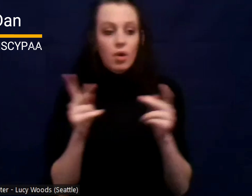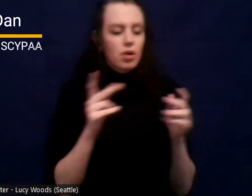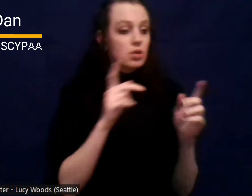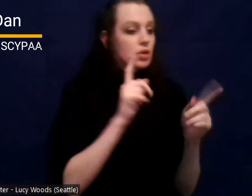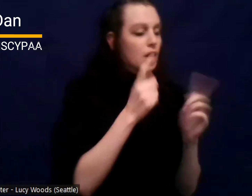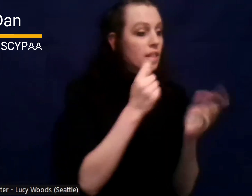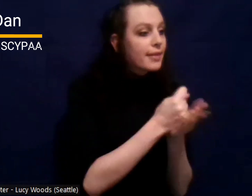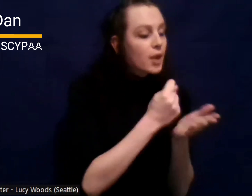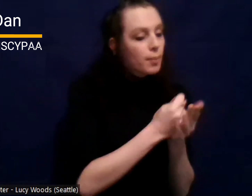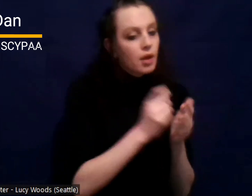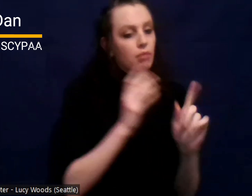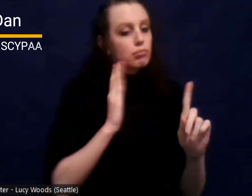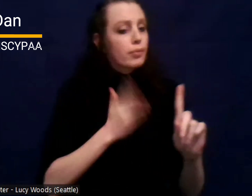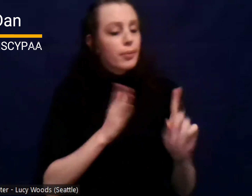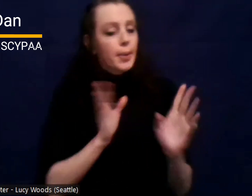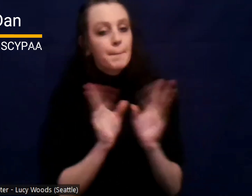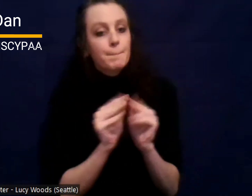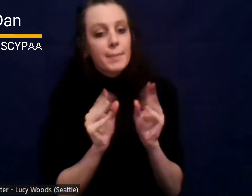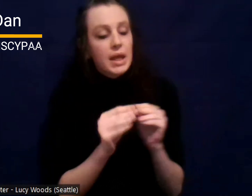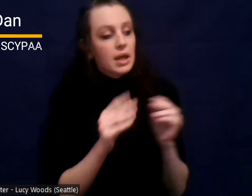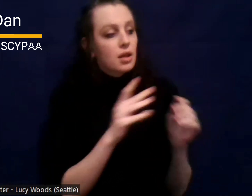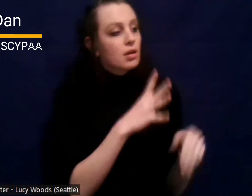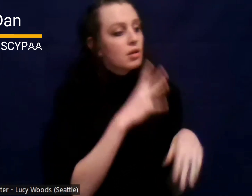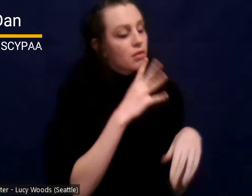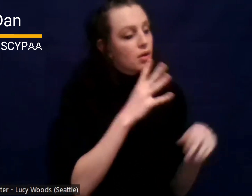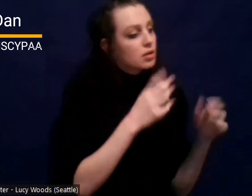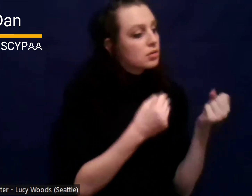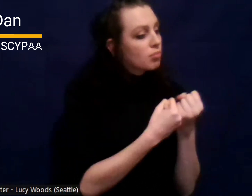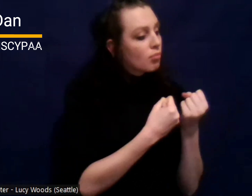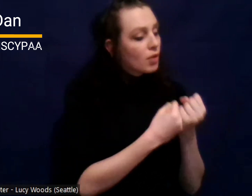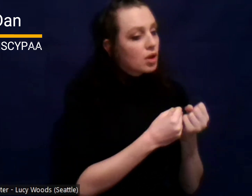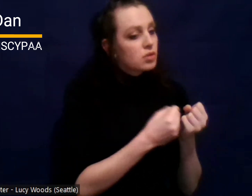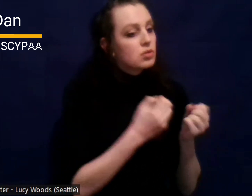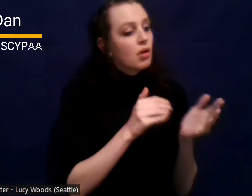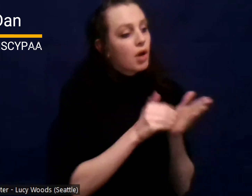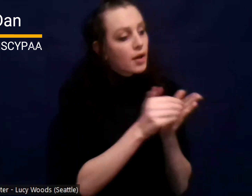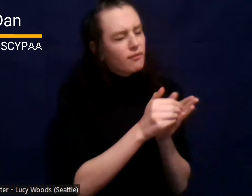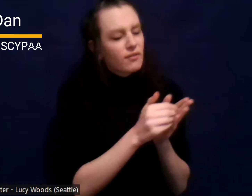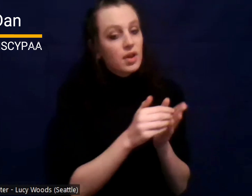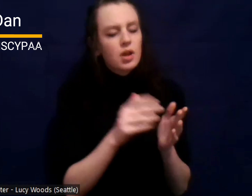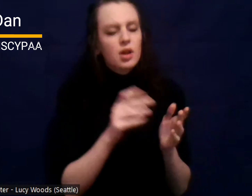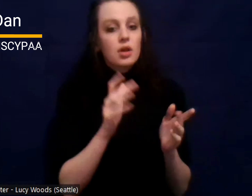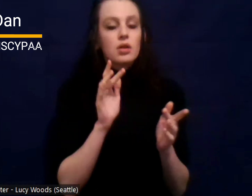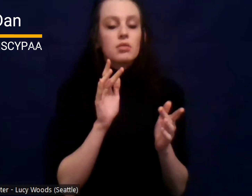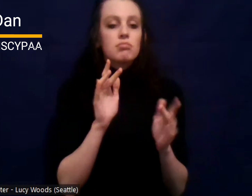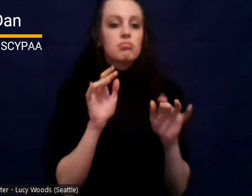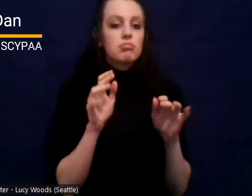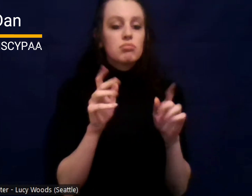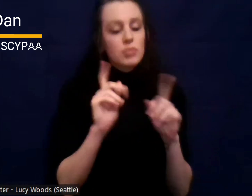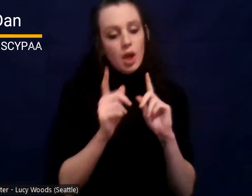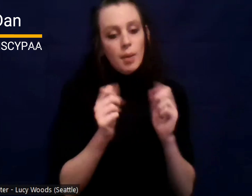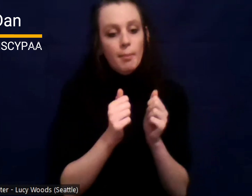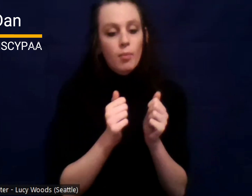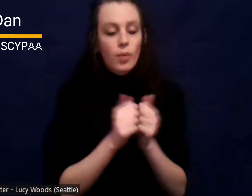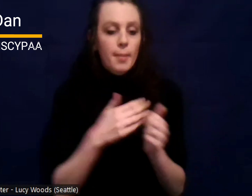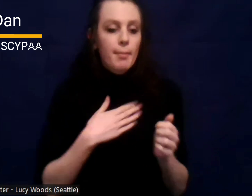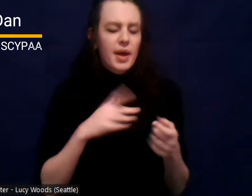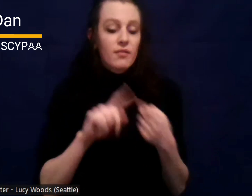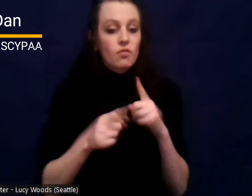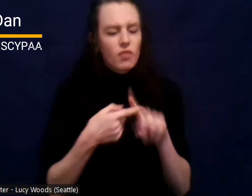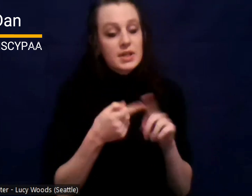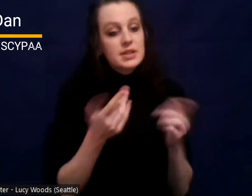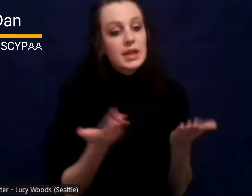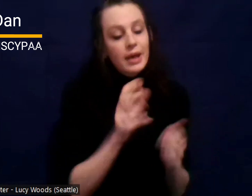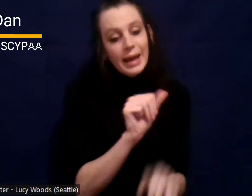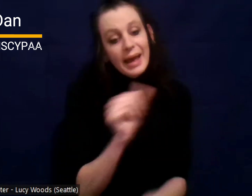my sponsor a few times a week still. I stay in touch with my close friends in AA, and I have a couple friends that are not in AA that I'm